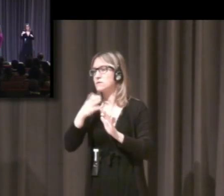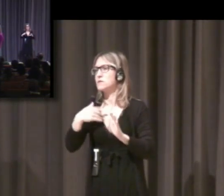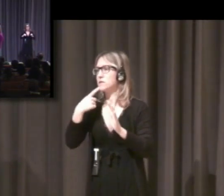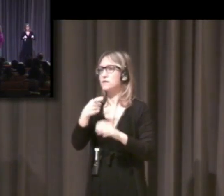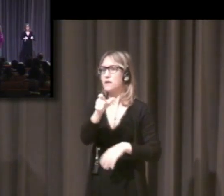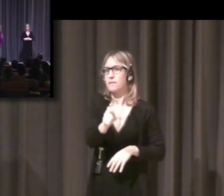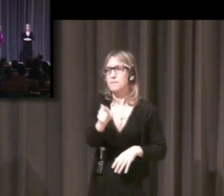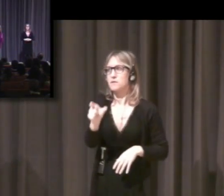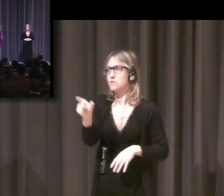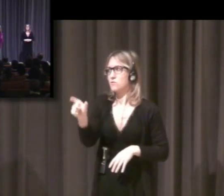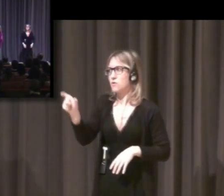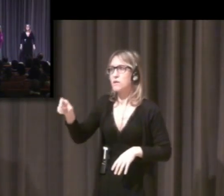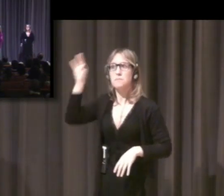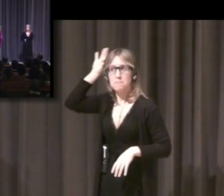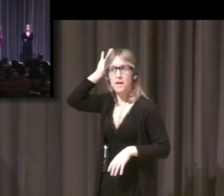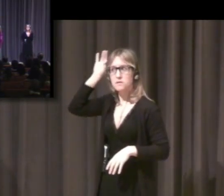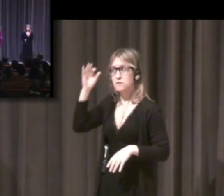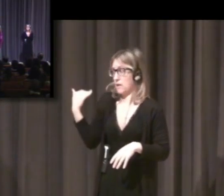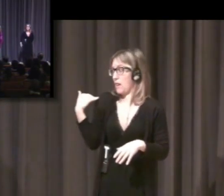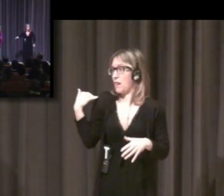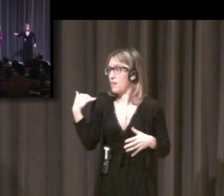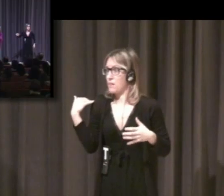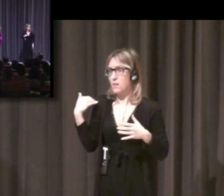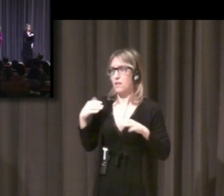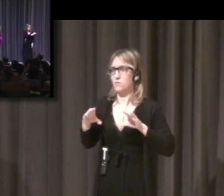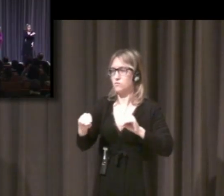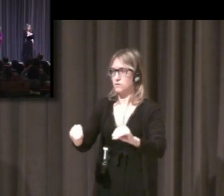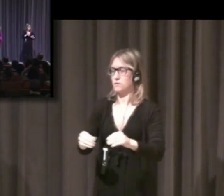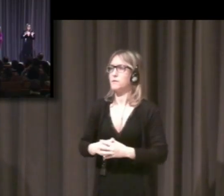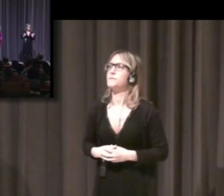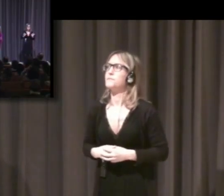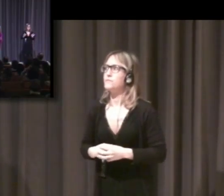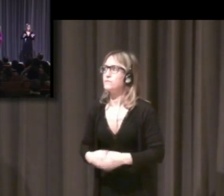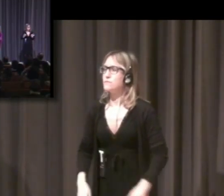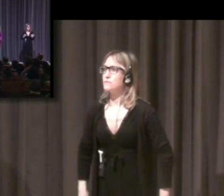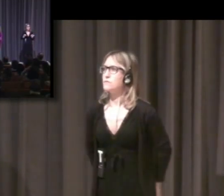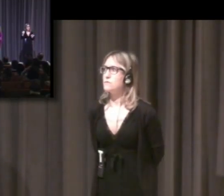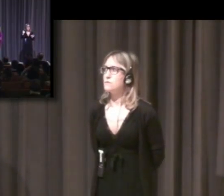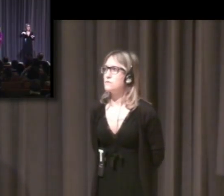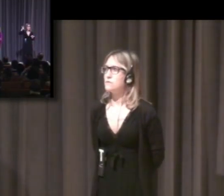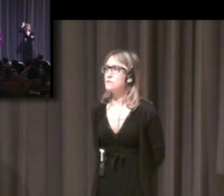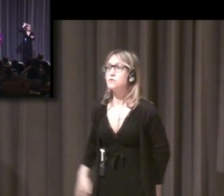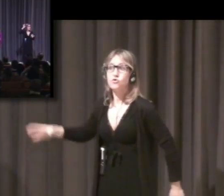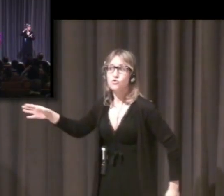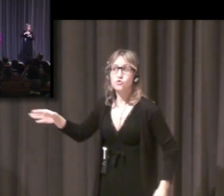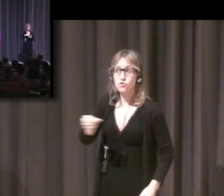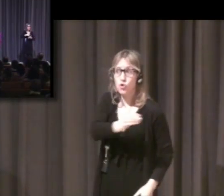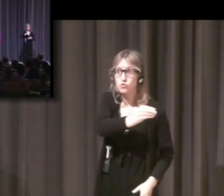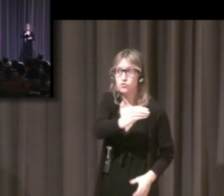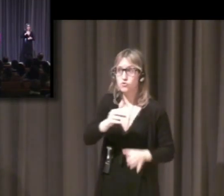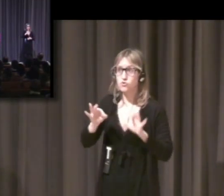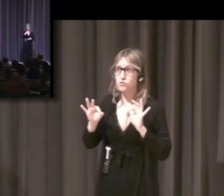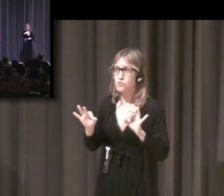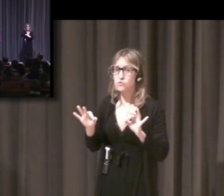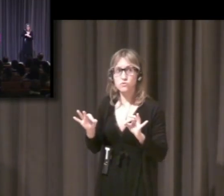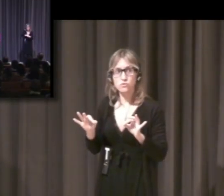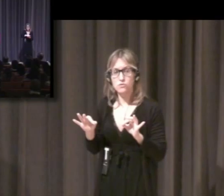And they had all gotten cochlear implants before the age of 12 months. And in this study,